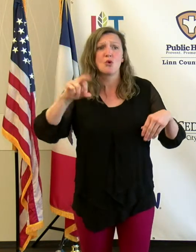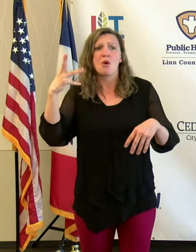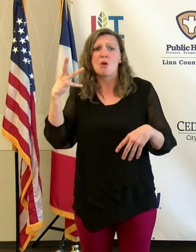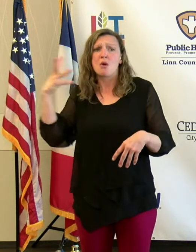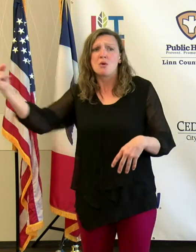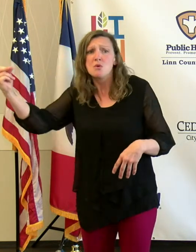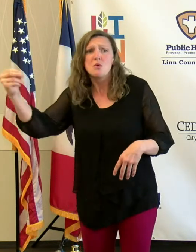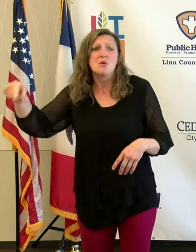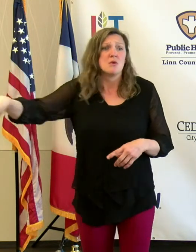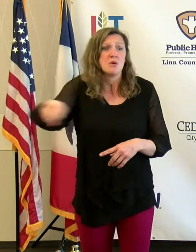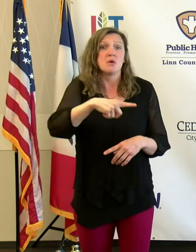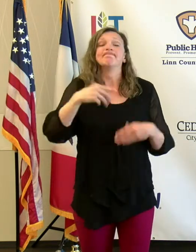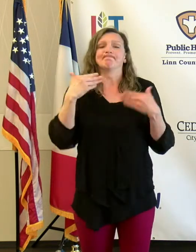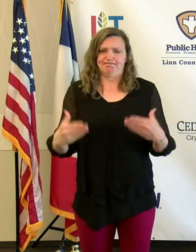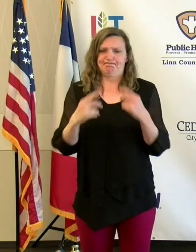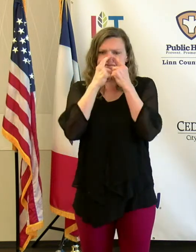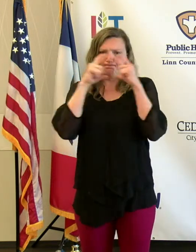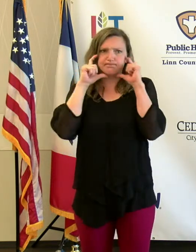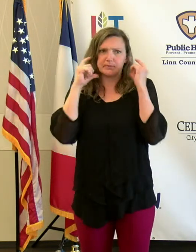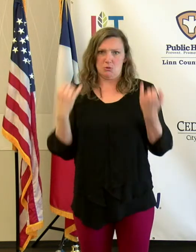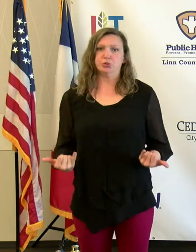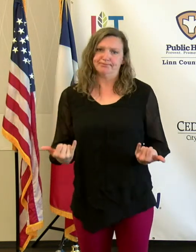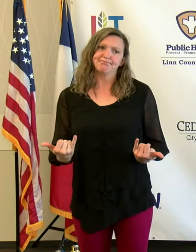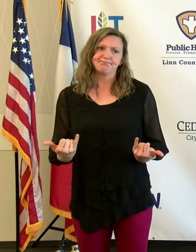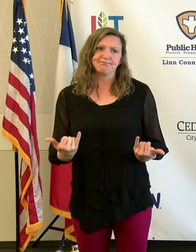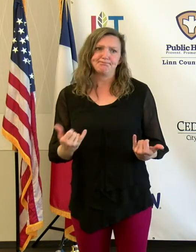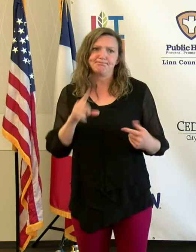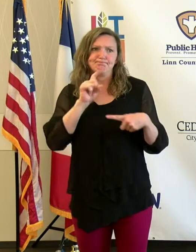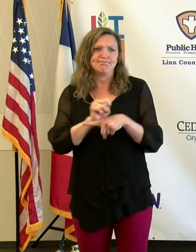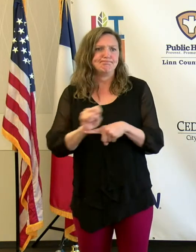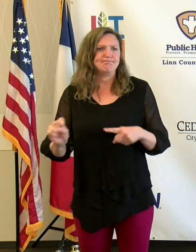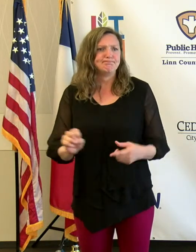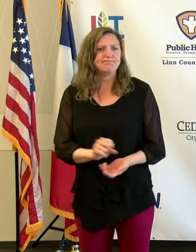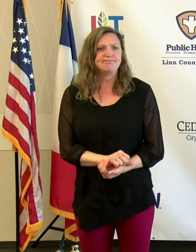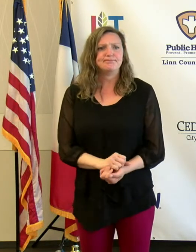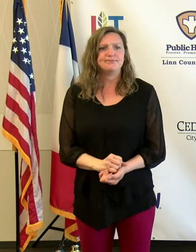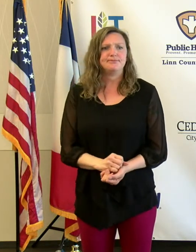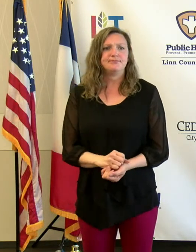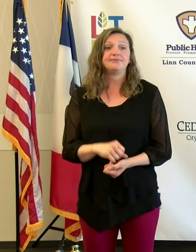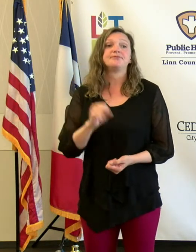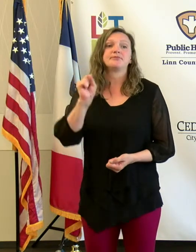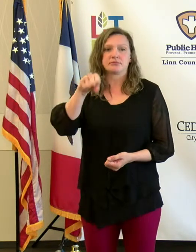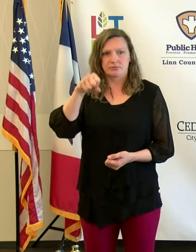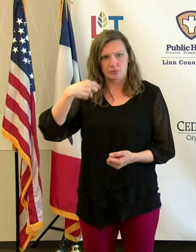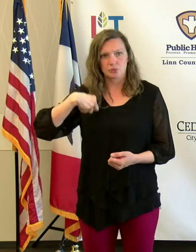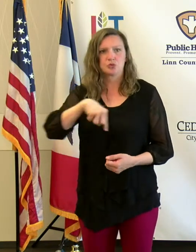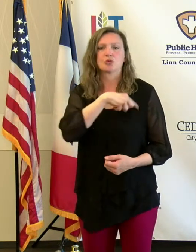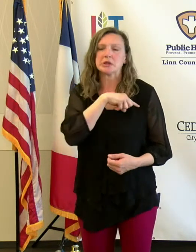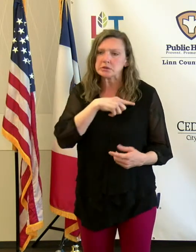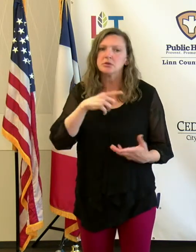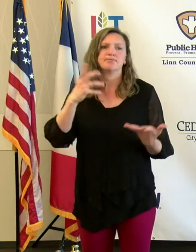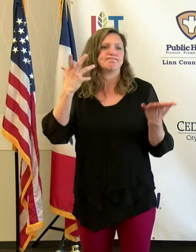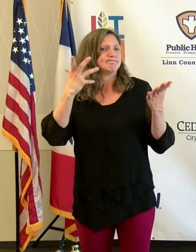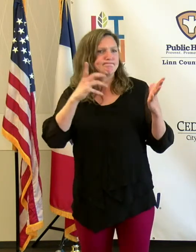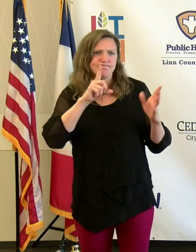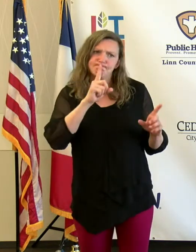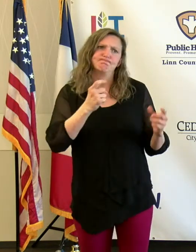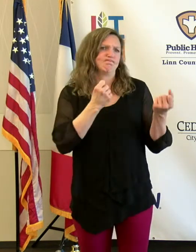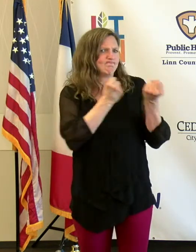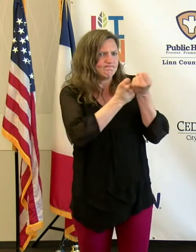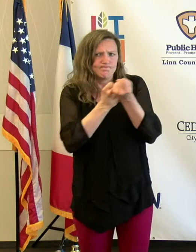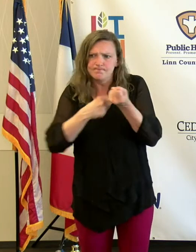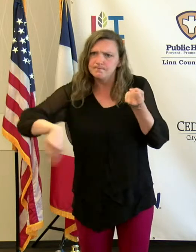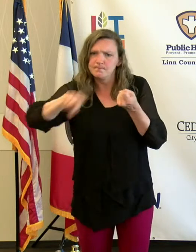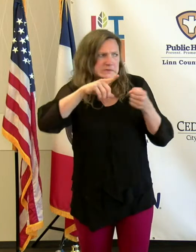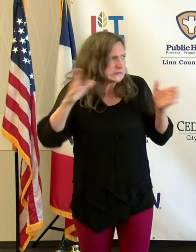If we all commit to wearing a simple cloth mask, it will slow the spread of the virus because it will prevent people